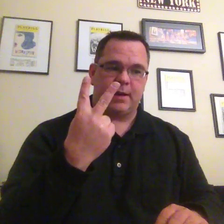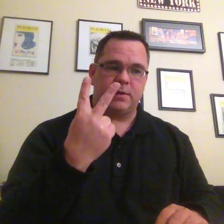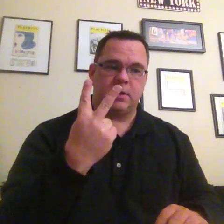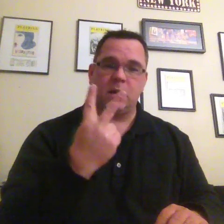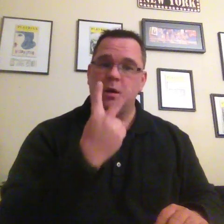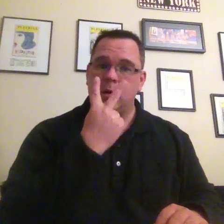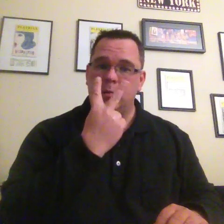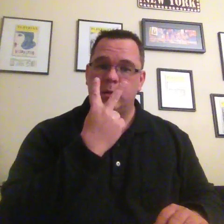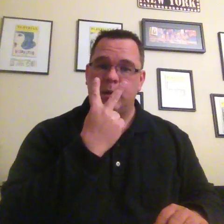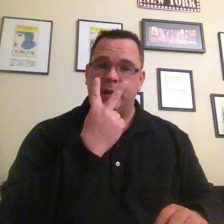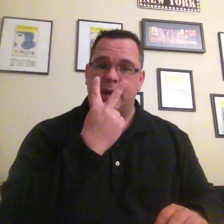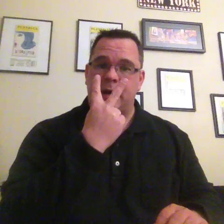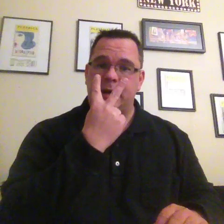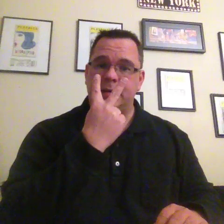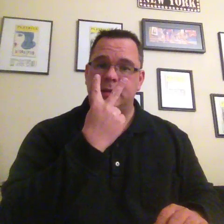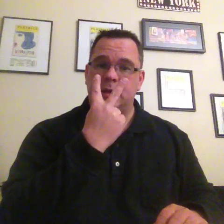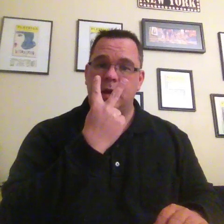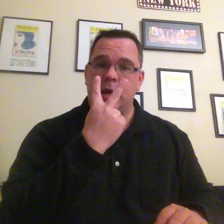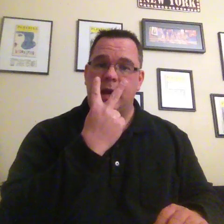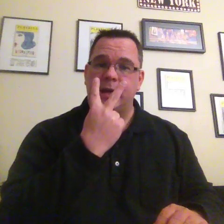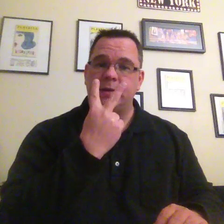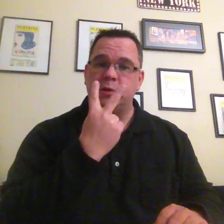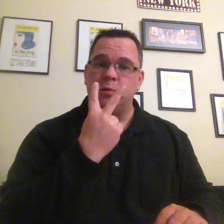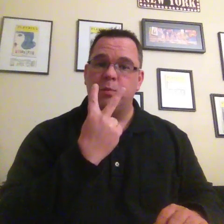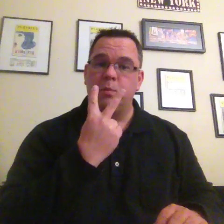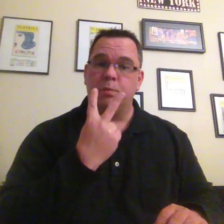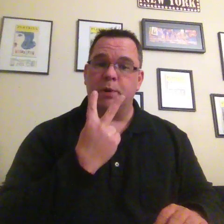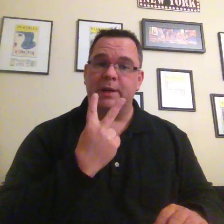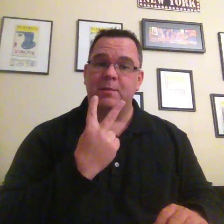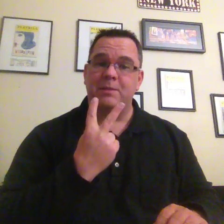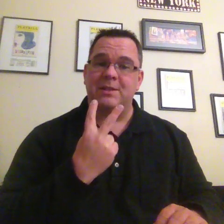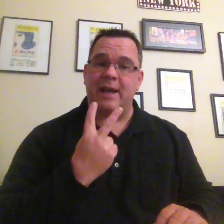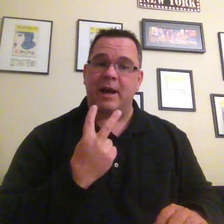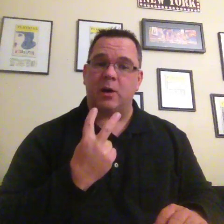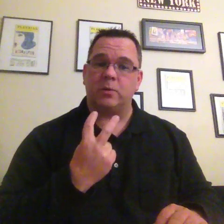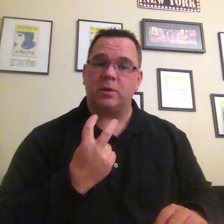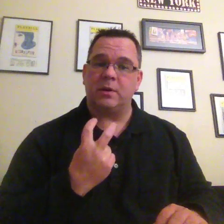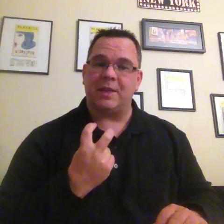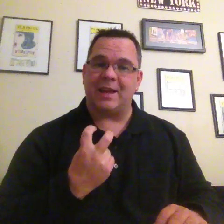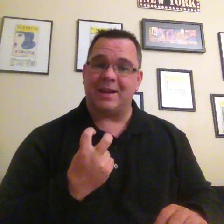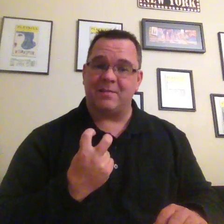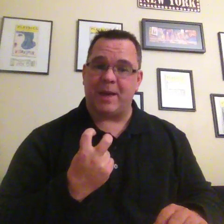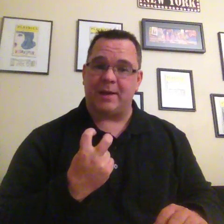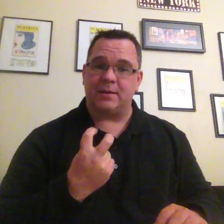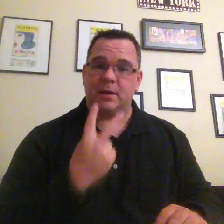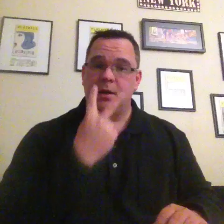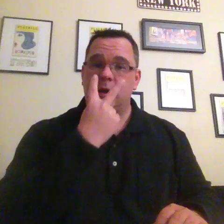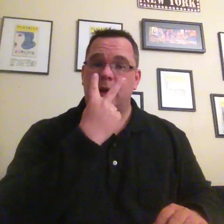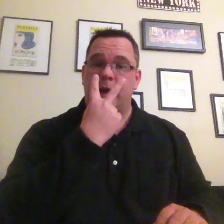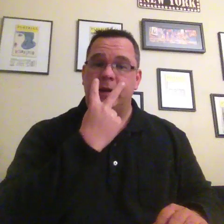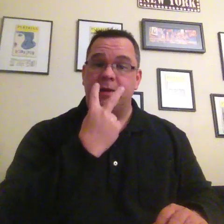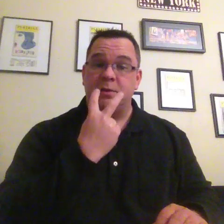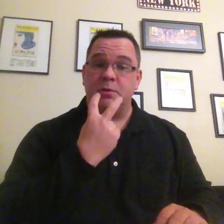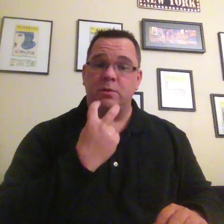hand, put them by the eyes, and as you bring them down, they kind of bend. And as you do